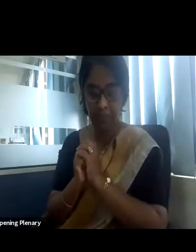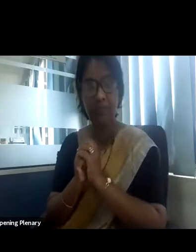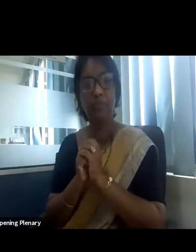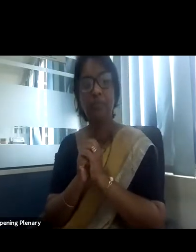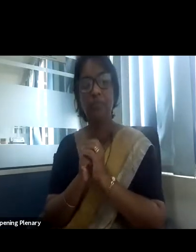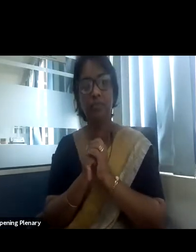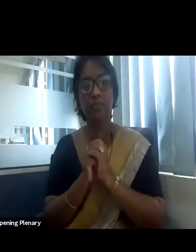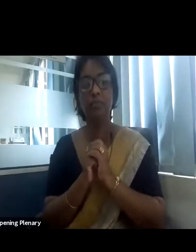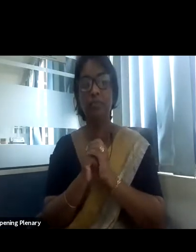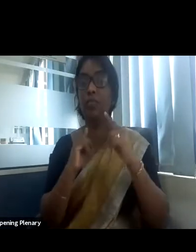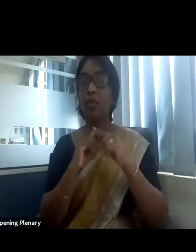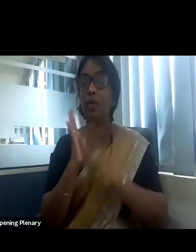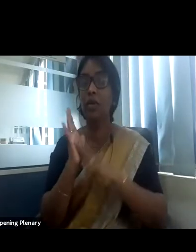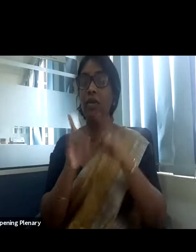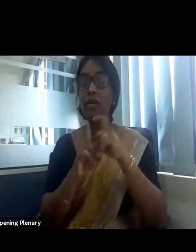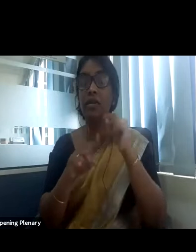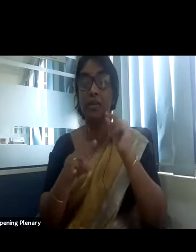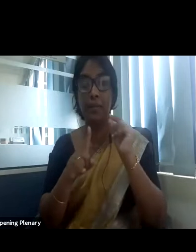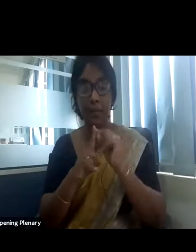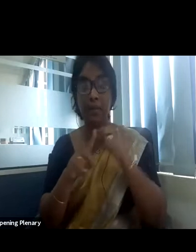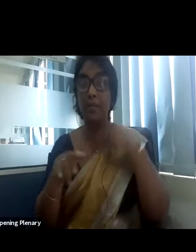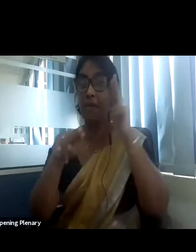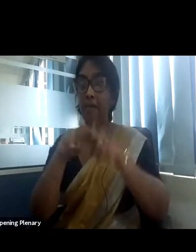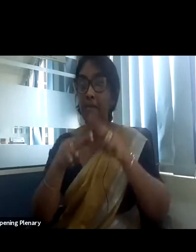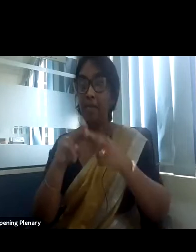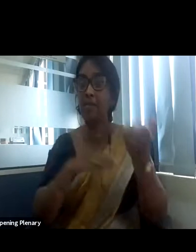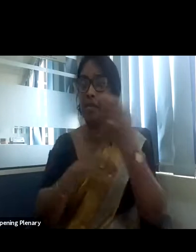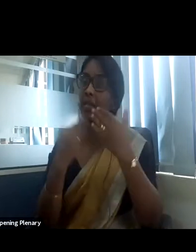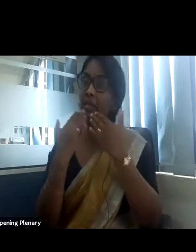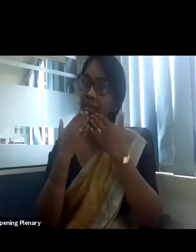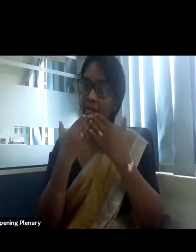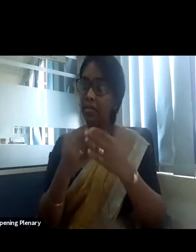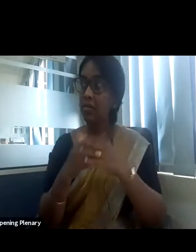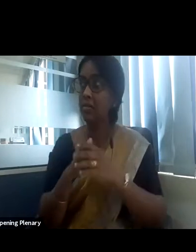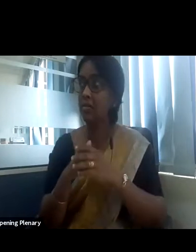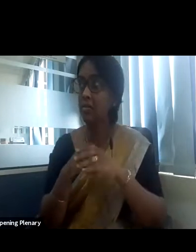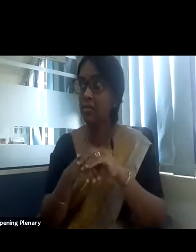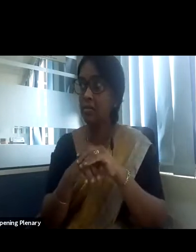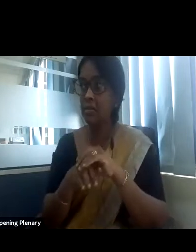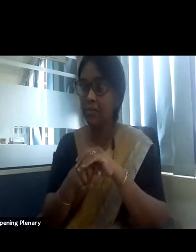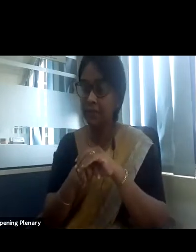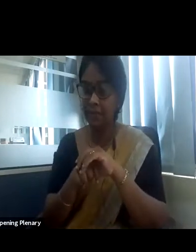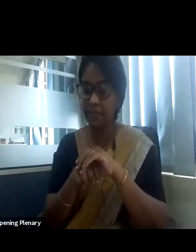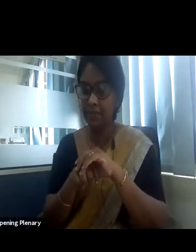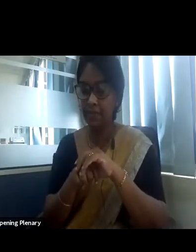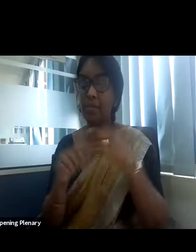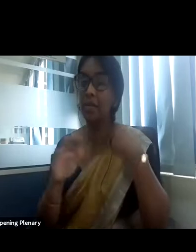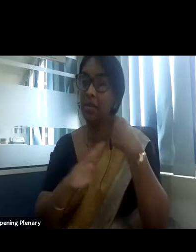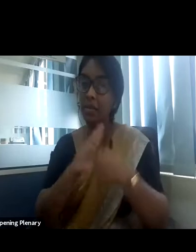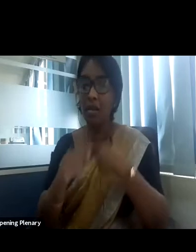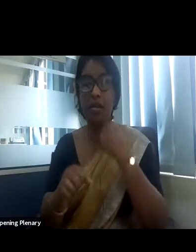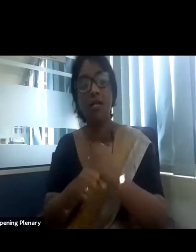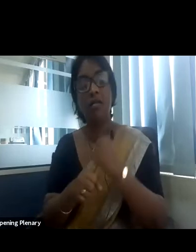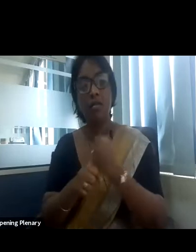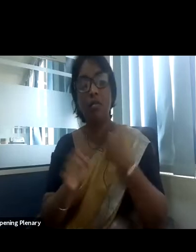great initiative together in collaboration with the Government Sustainable Development Council as well. And of course, the UN